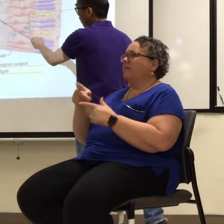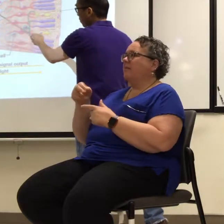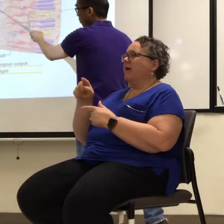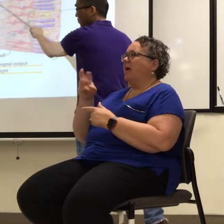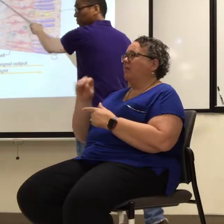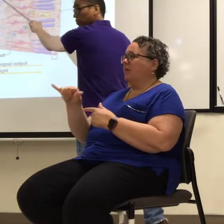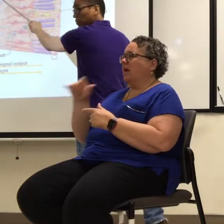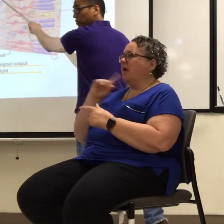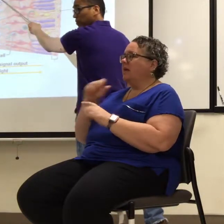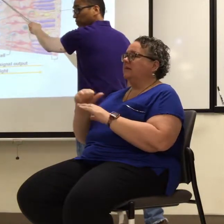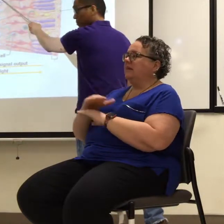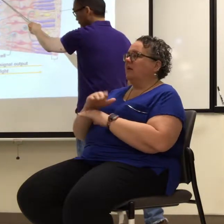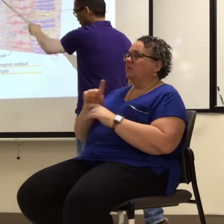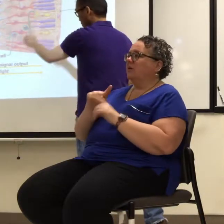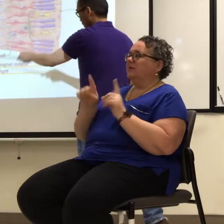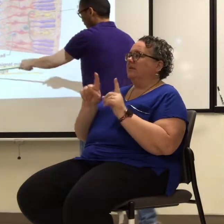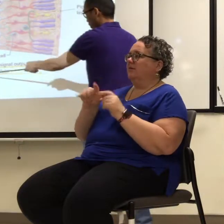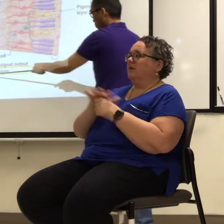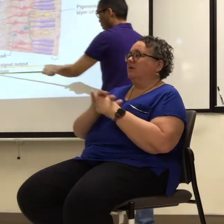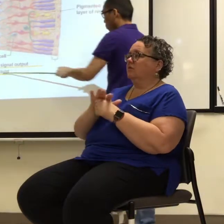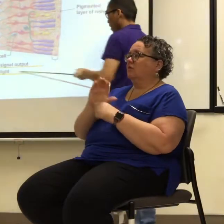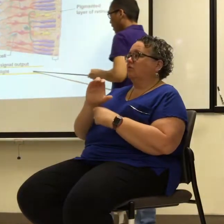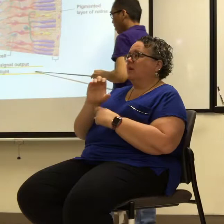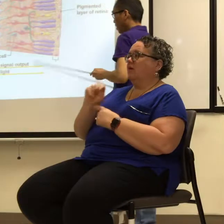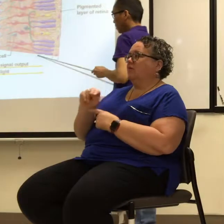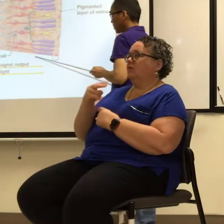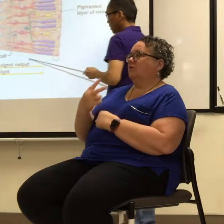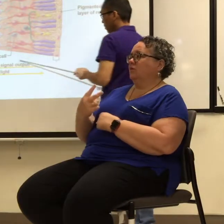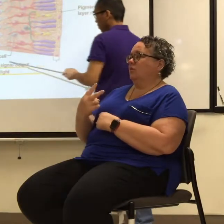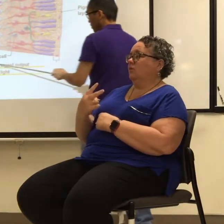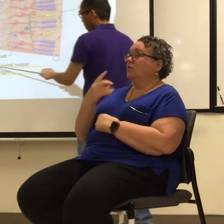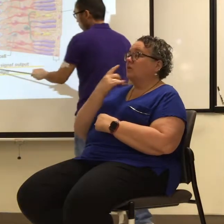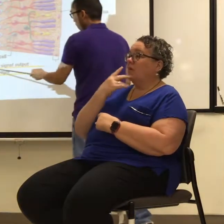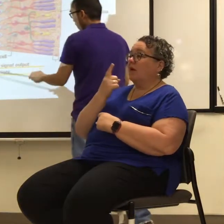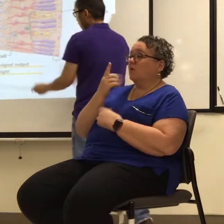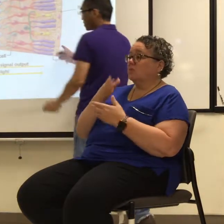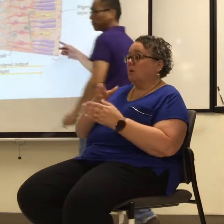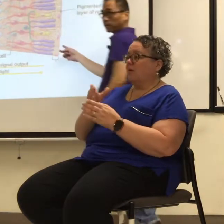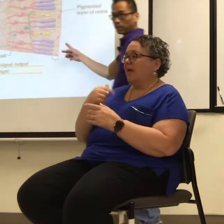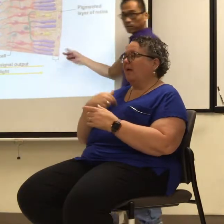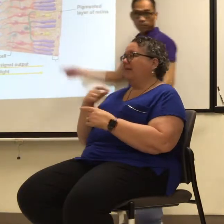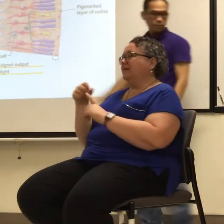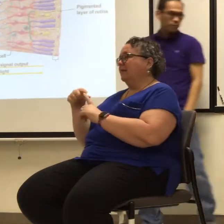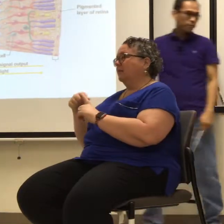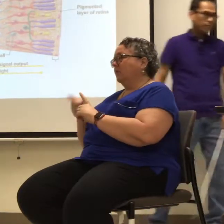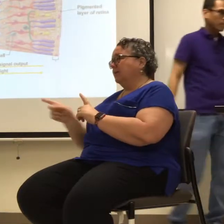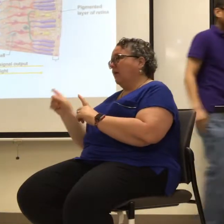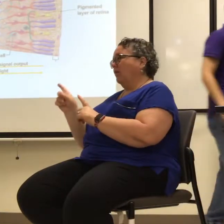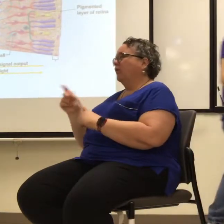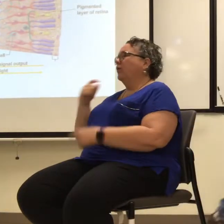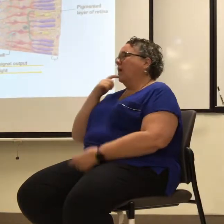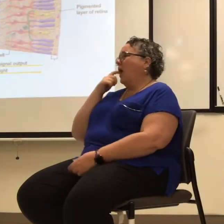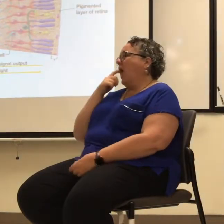to cranial nerve 2. Okay, so light goes one way, the signal goes the other way on this figure.